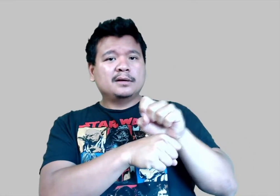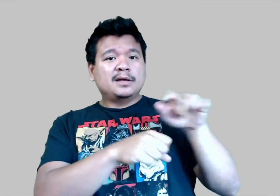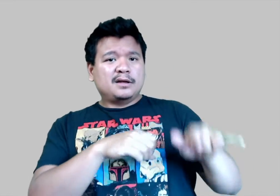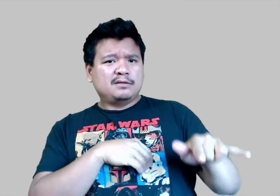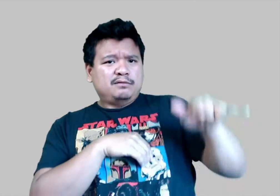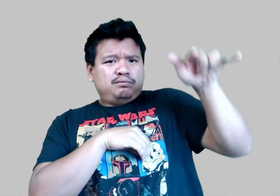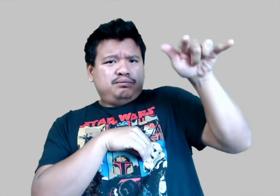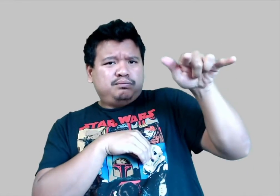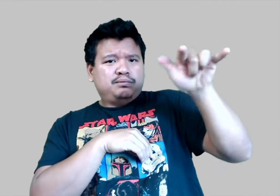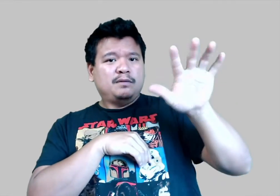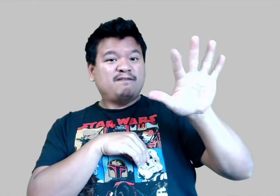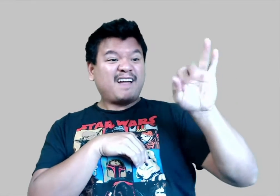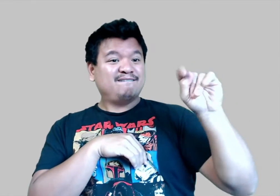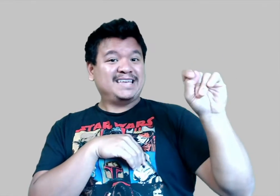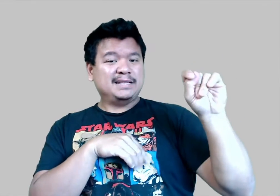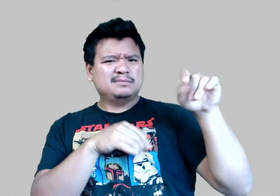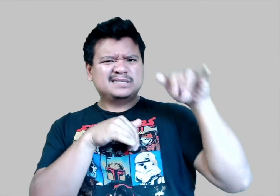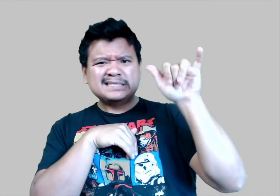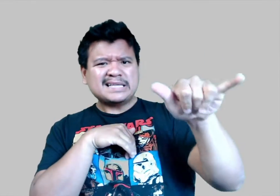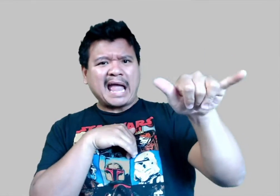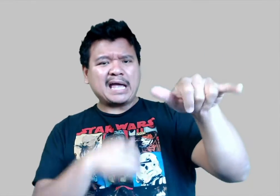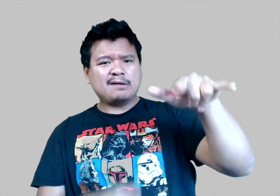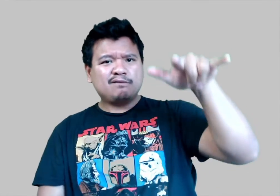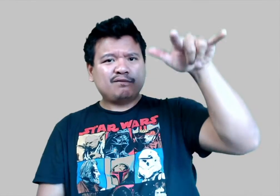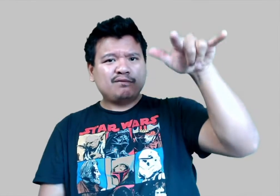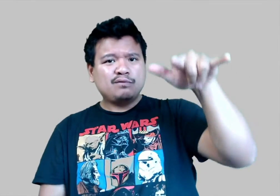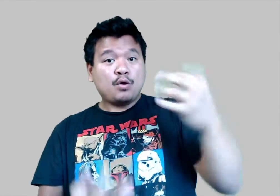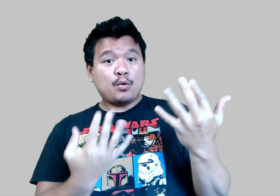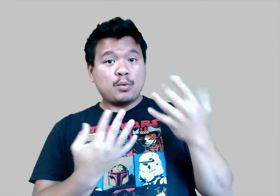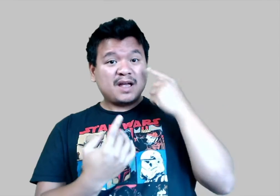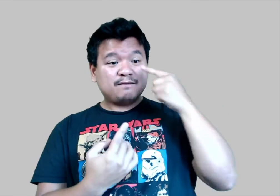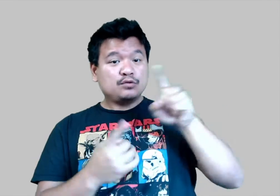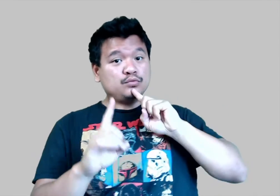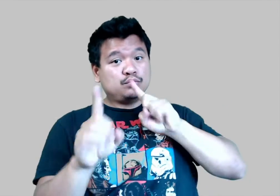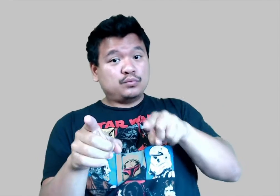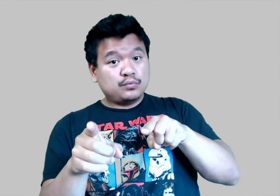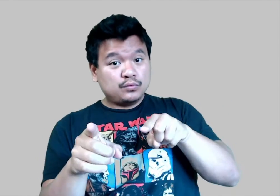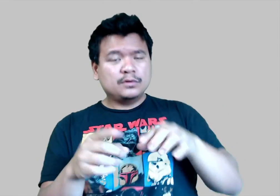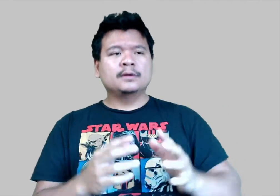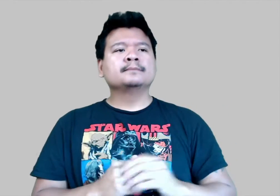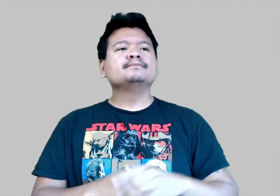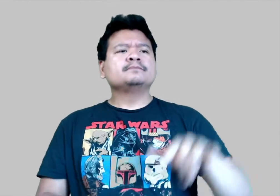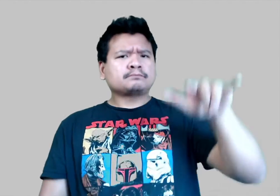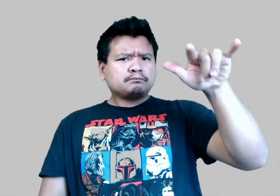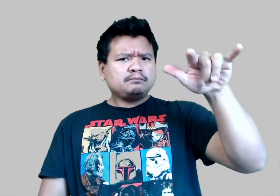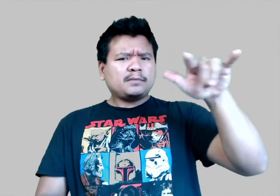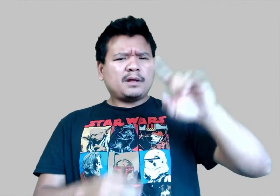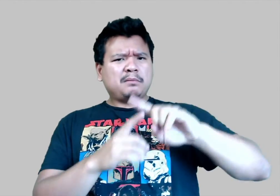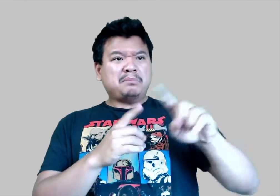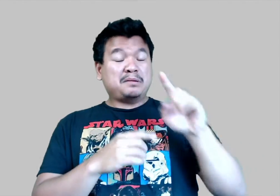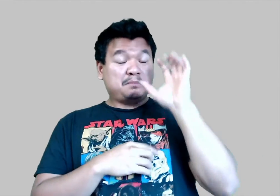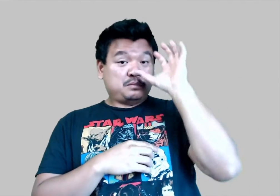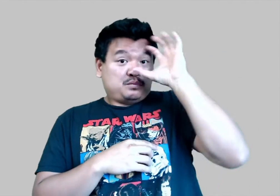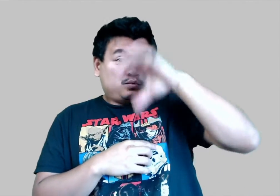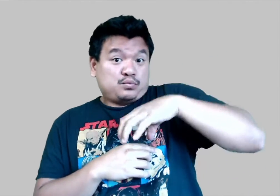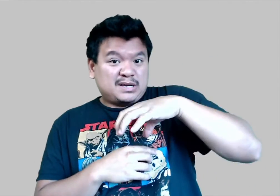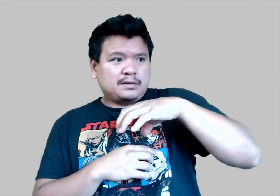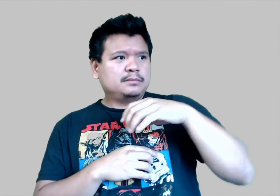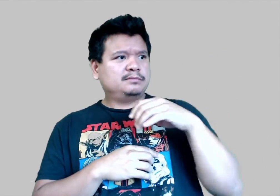air, and it stays there until you tell it to move. But for some weird reason, during that sunny